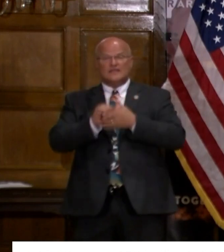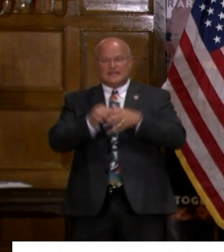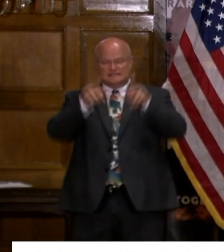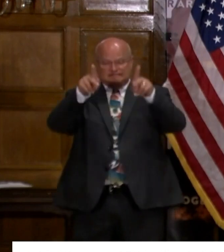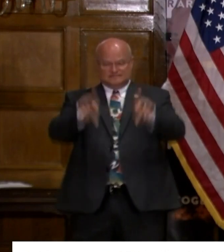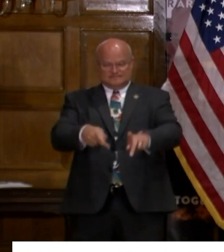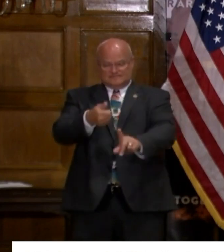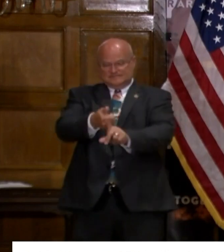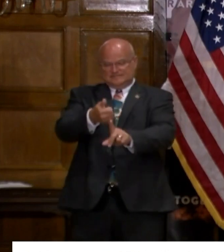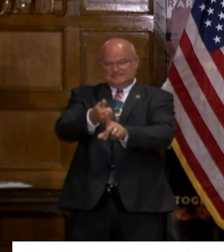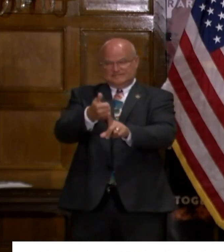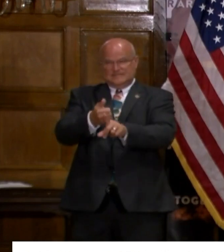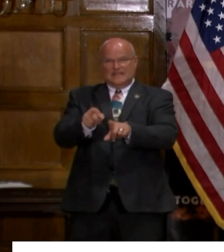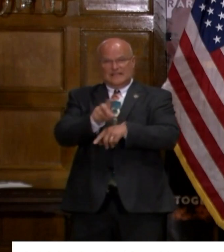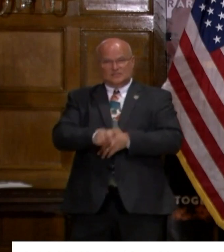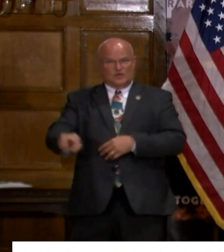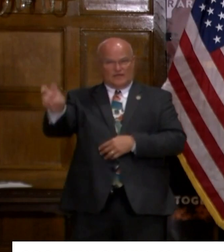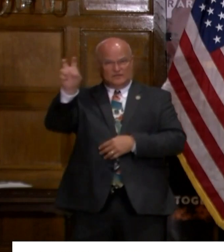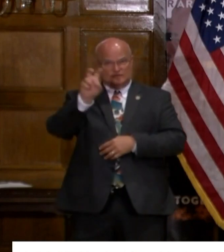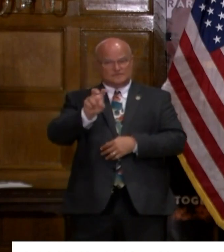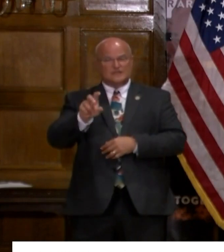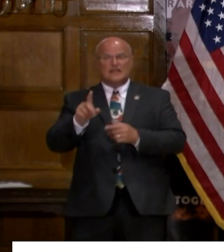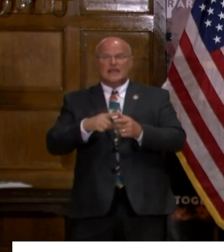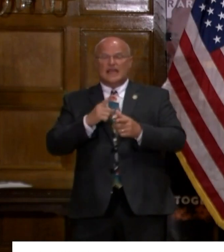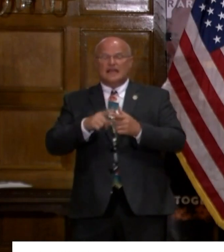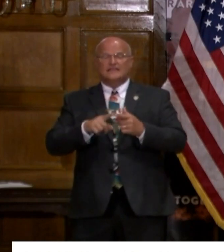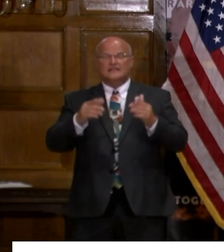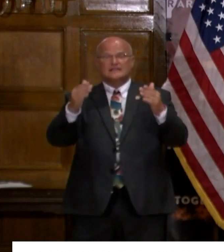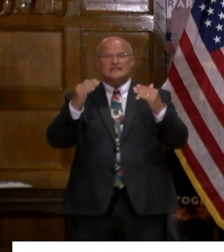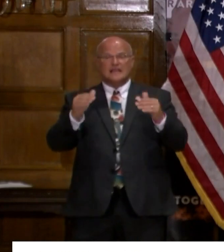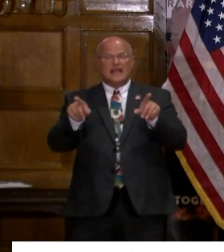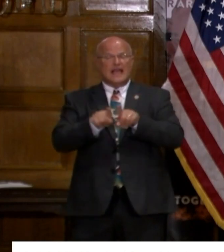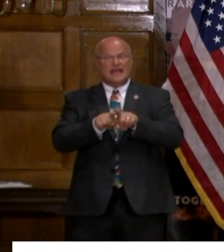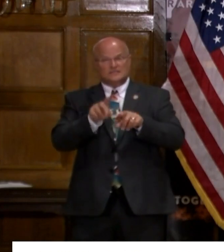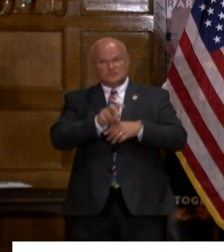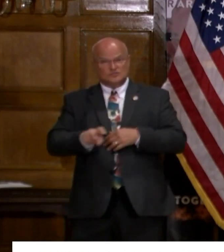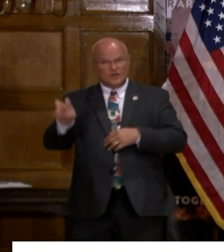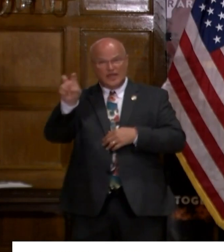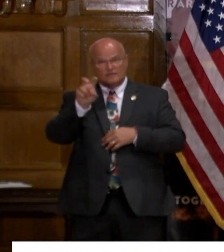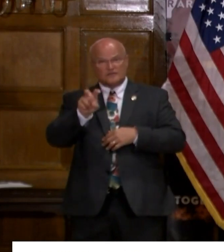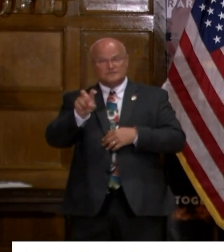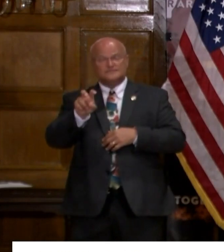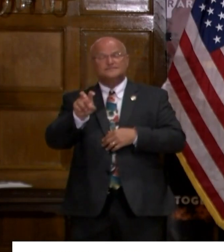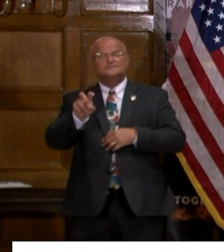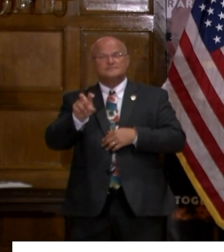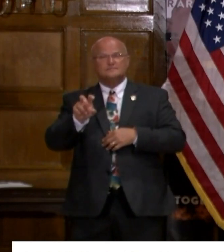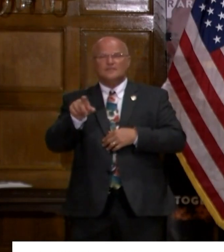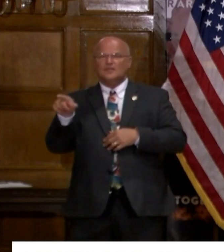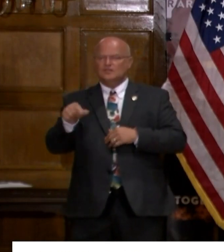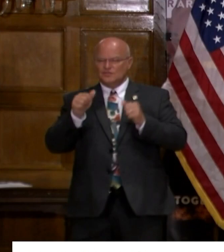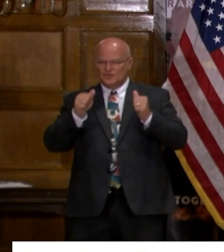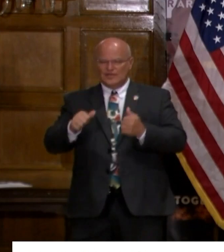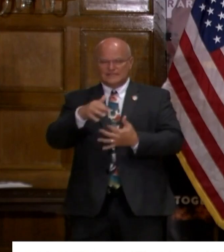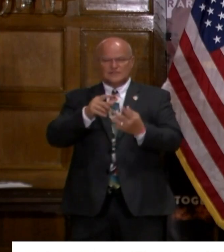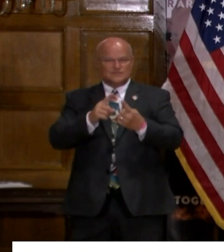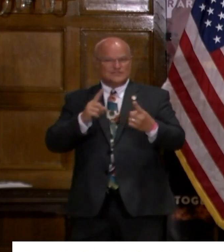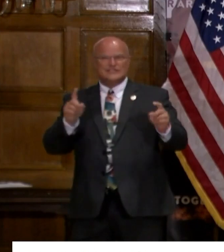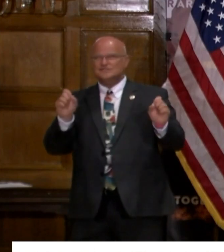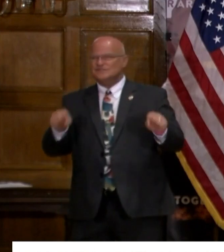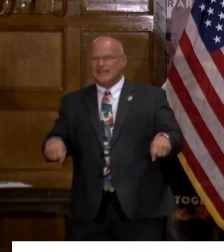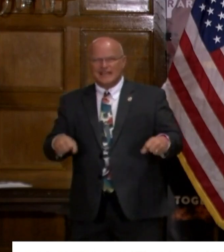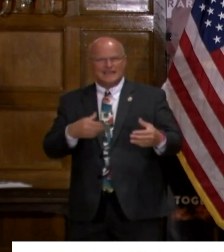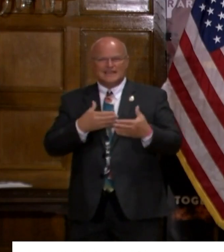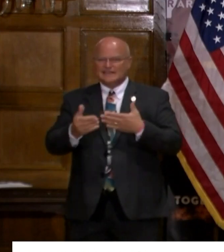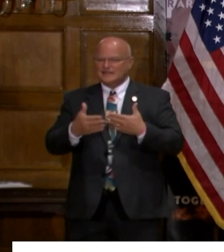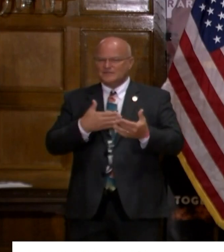individuals should ask as they travel. And then also, as you do travel, you can socially distance